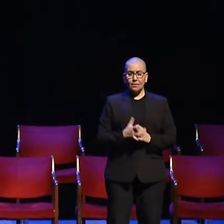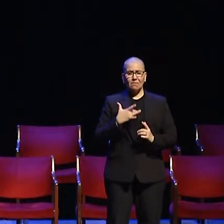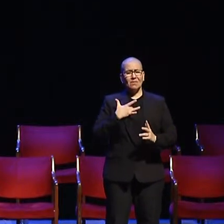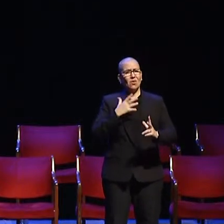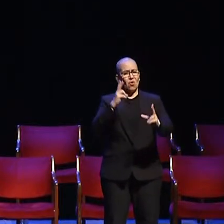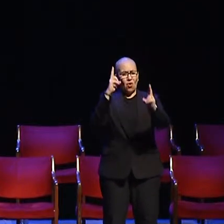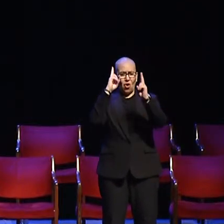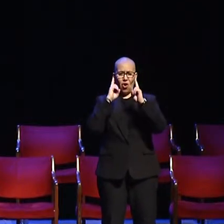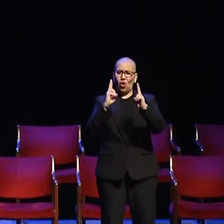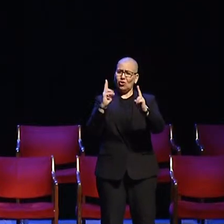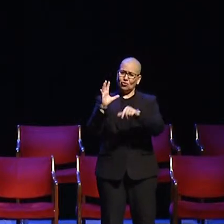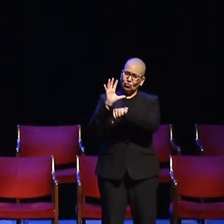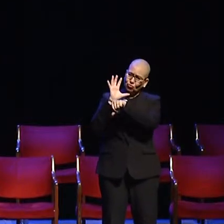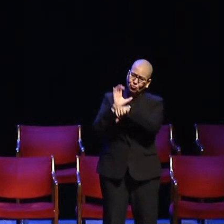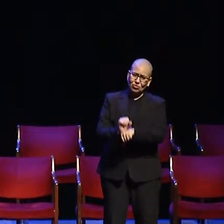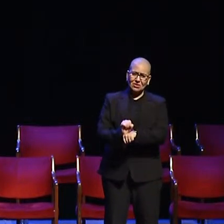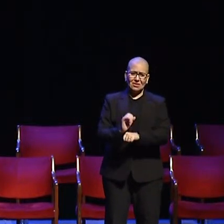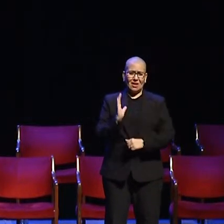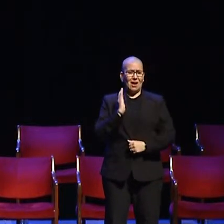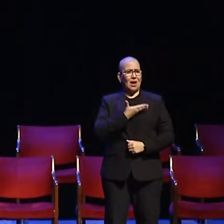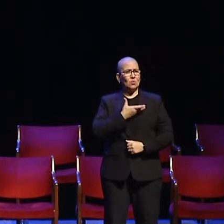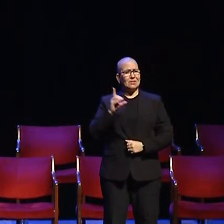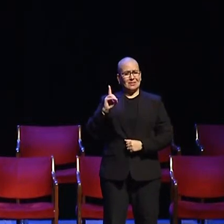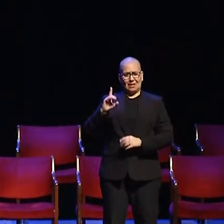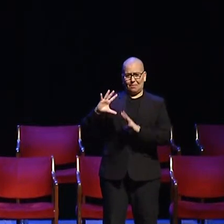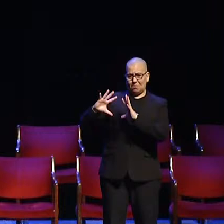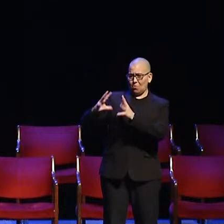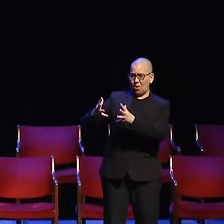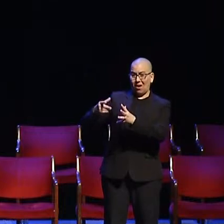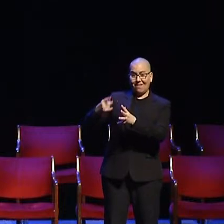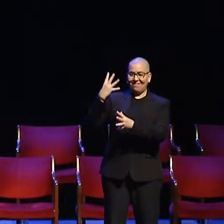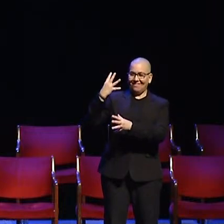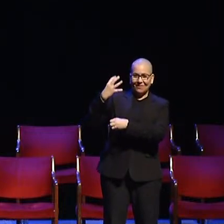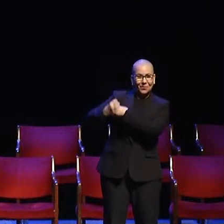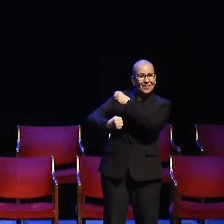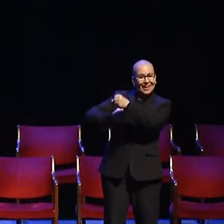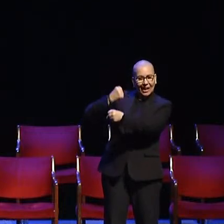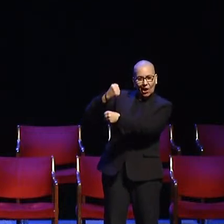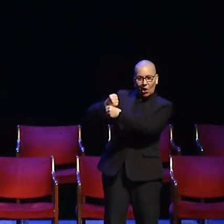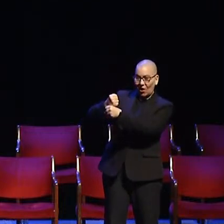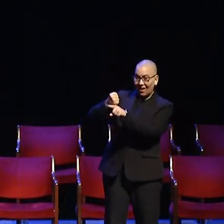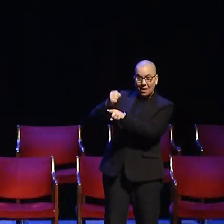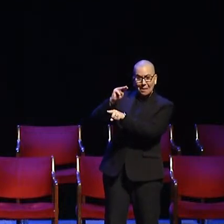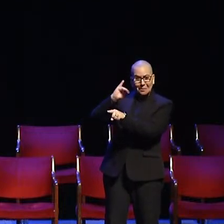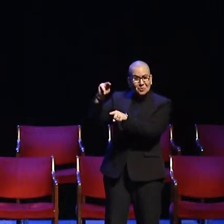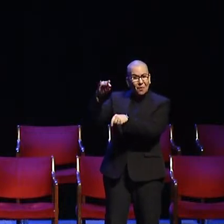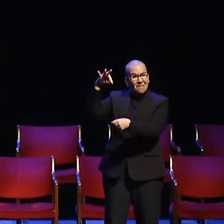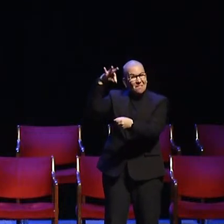democracy. Every 4 years, Minnesotans vote, and I mean they lead the nation in voting.